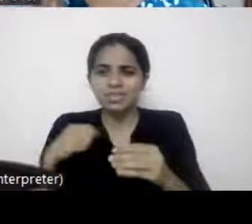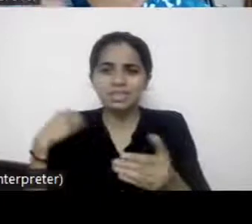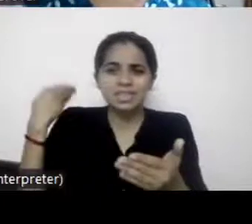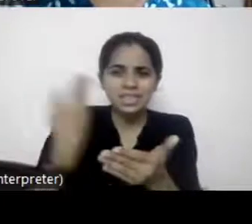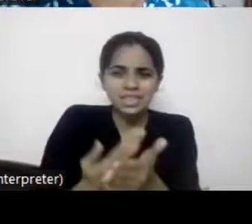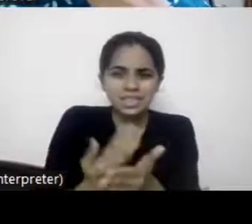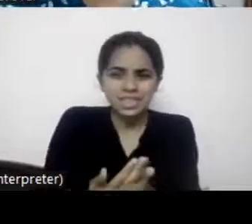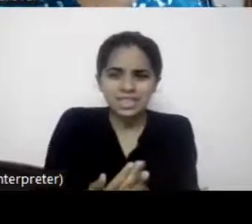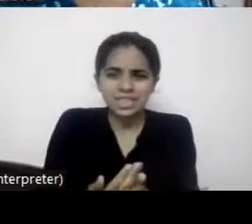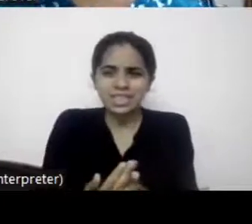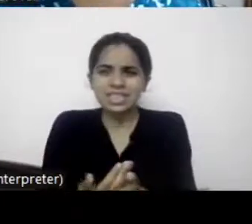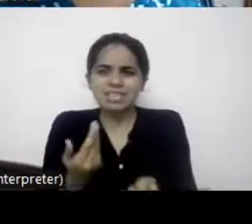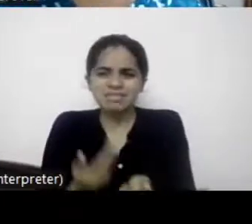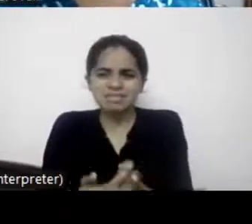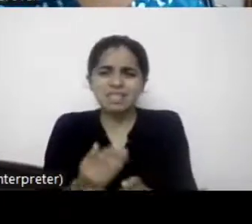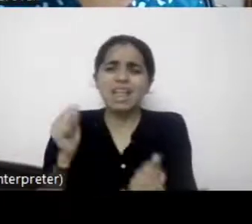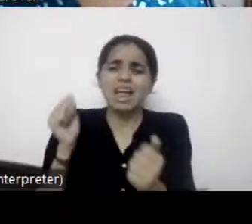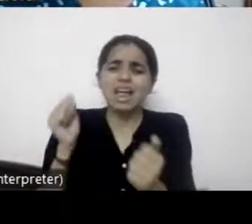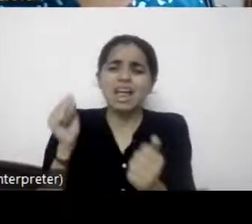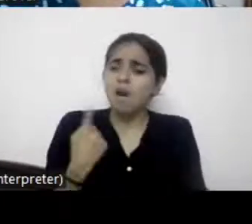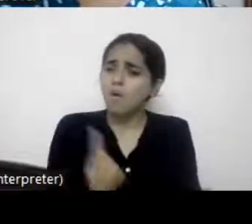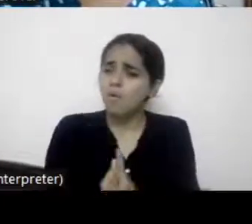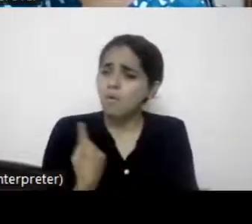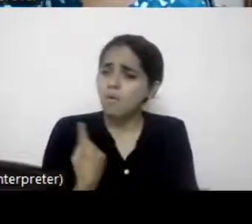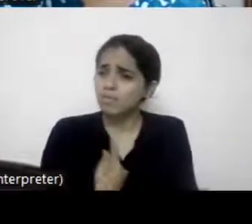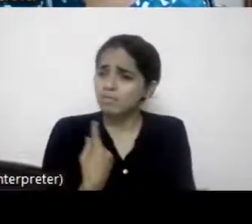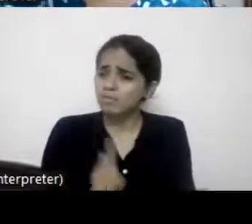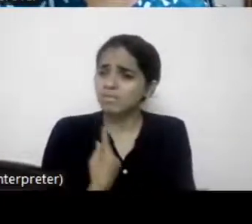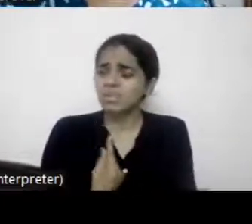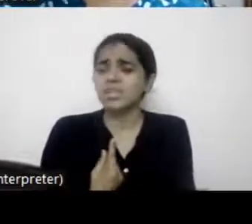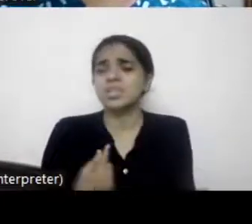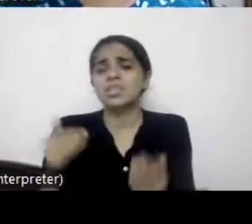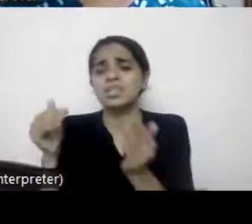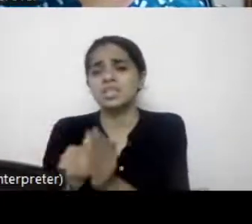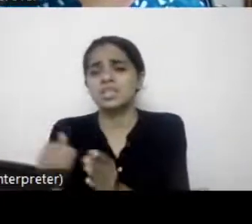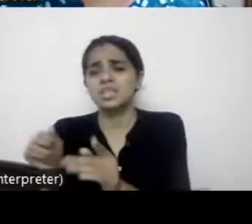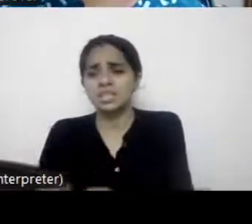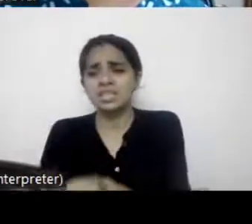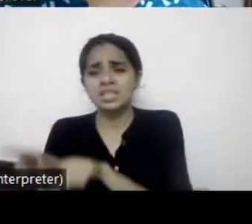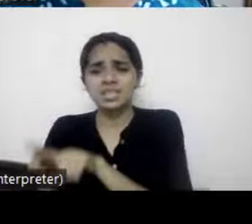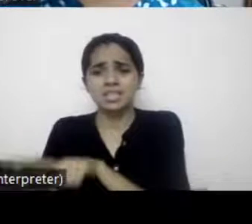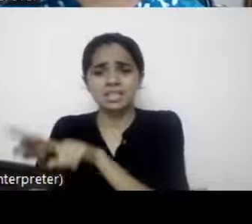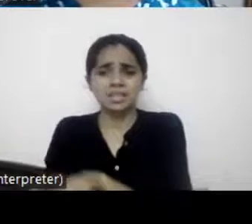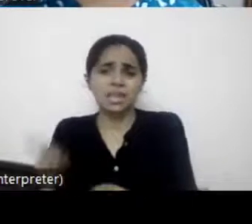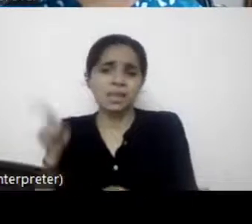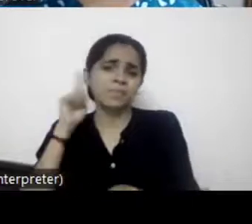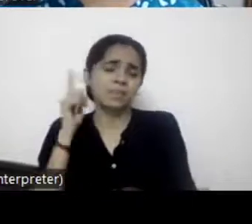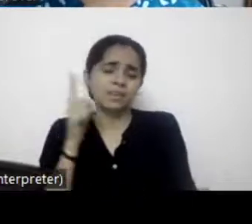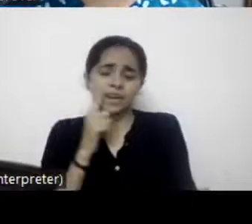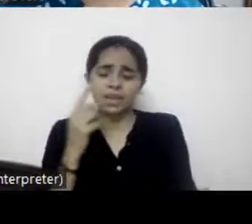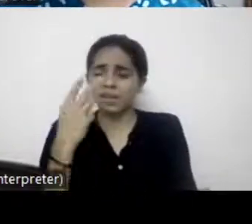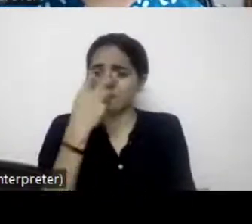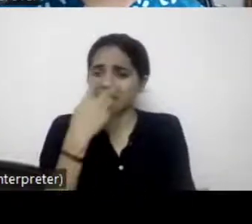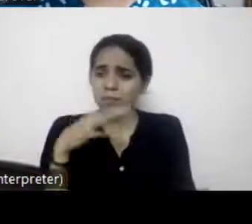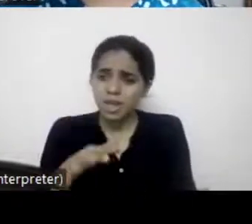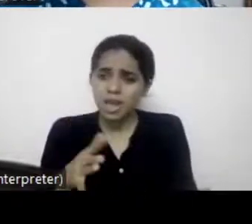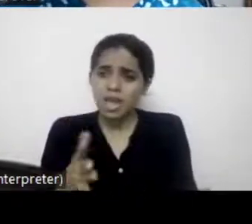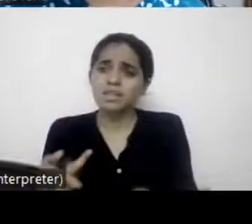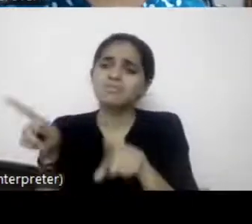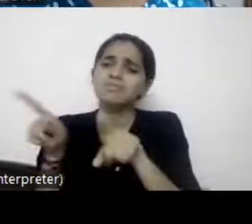there where, she's again left alone to, deal with her deafness and blindness.